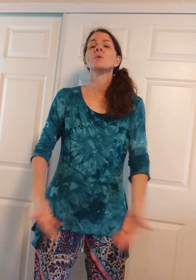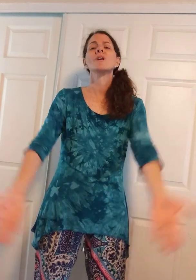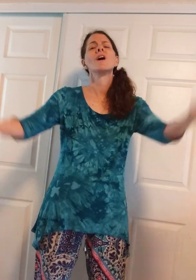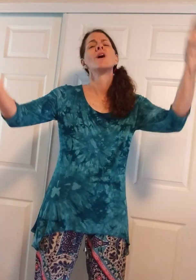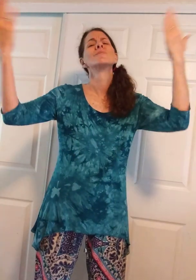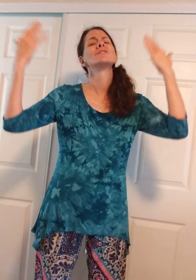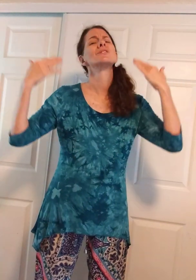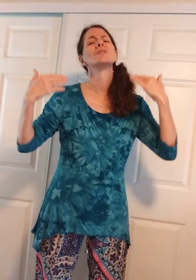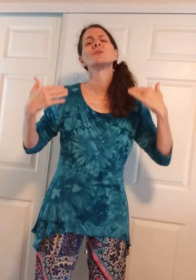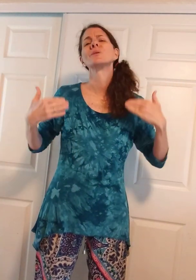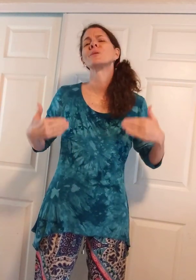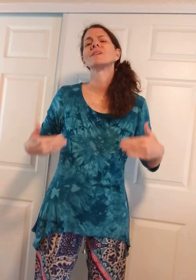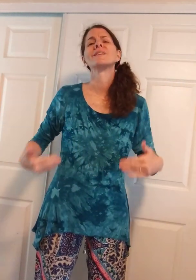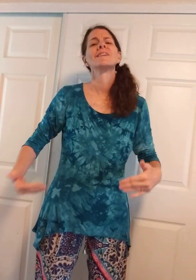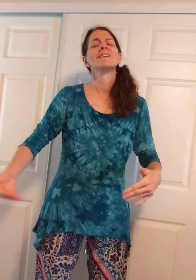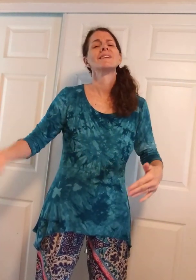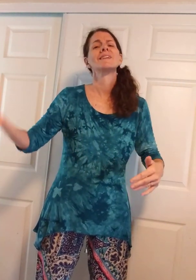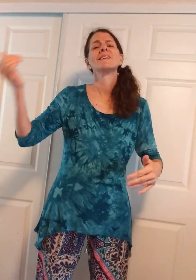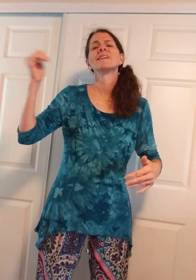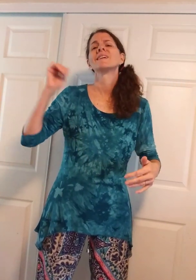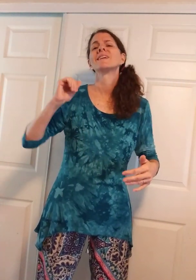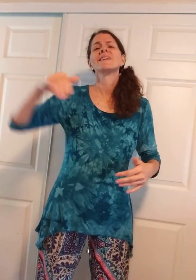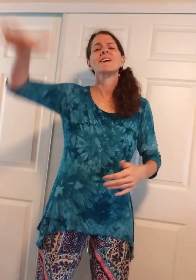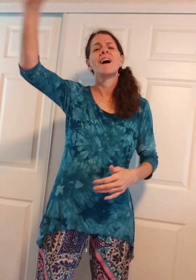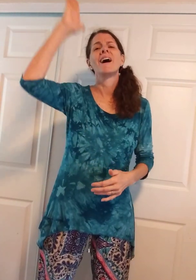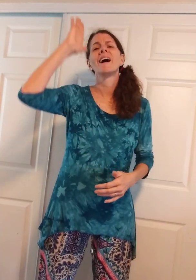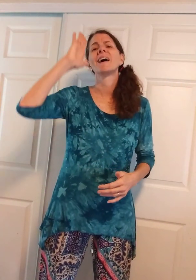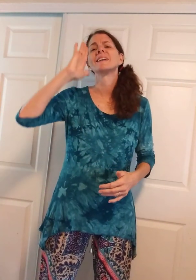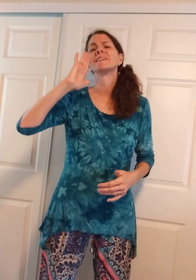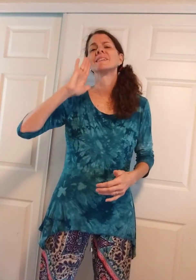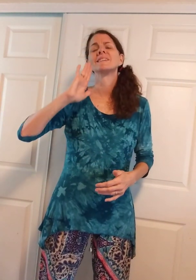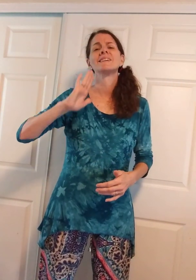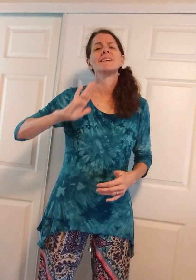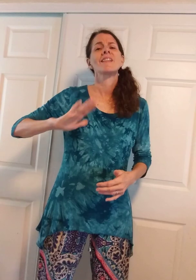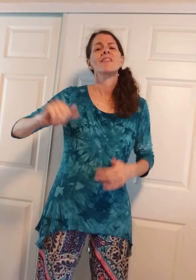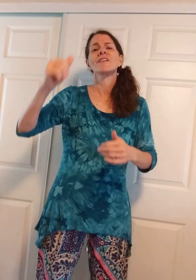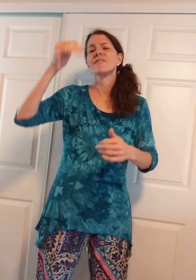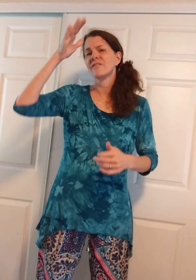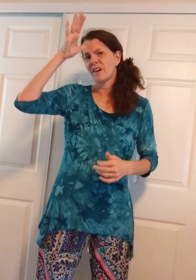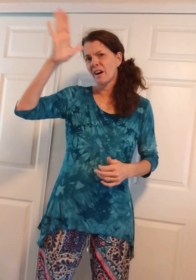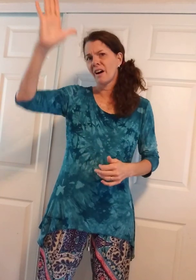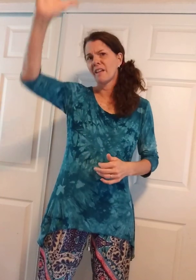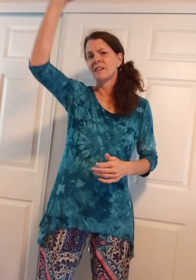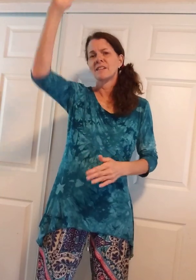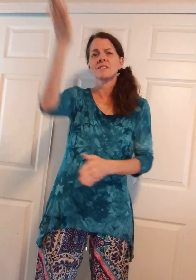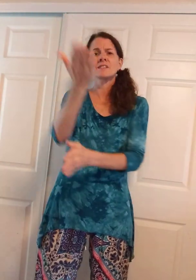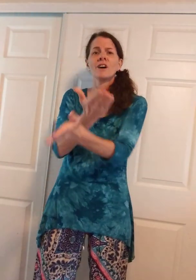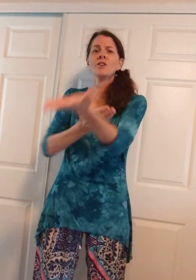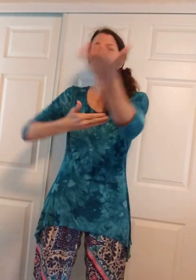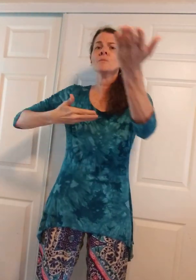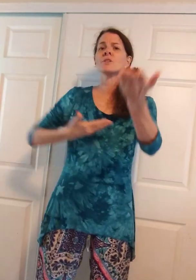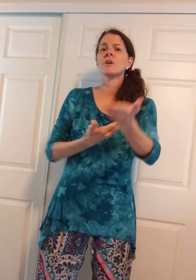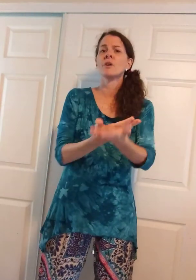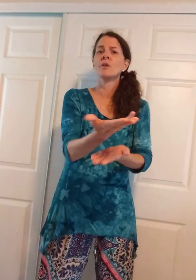come to the altar, the Father's arms are